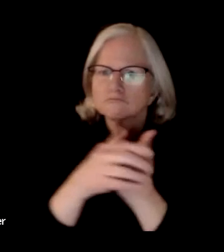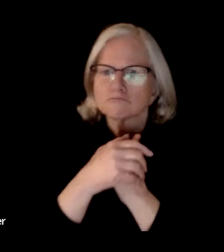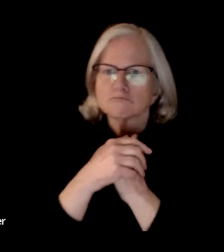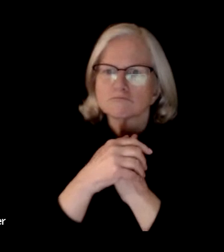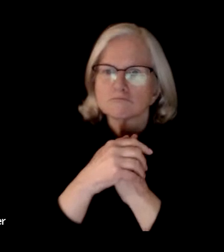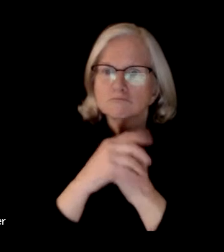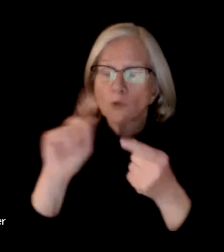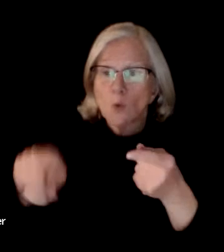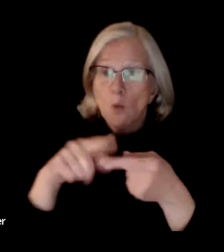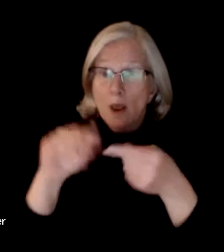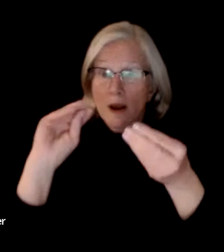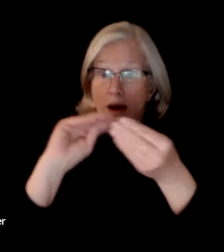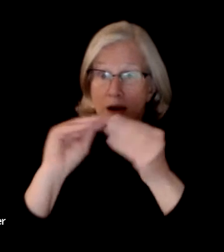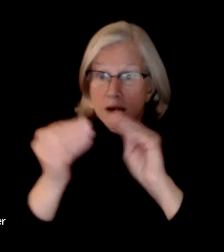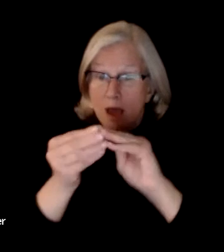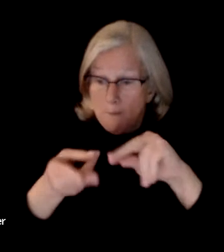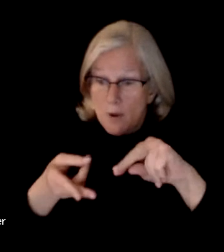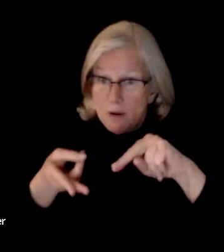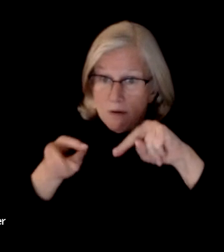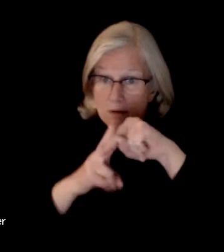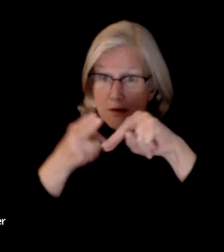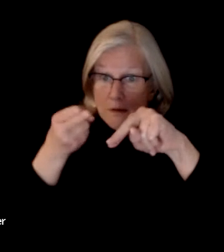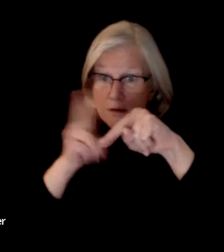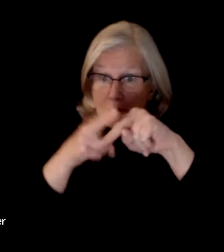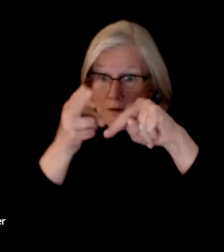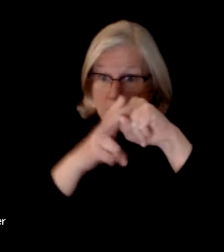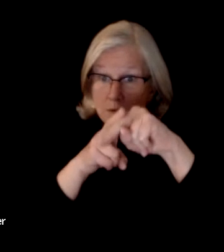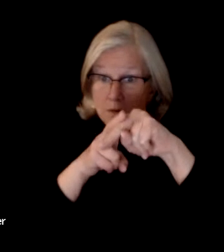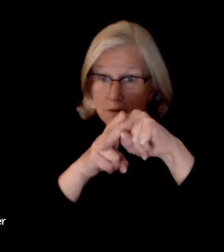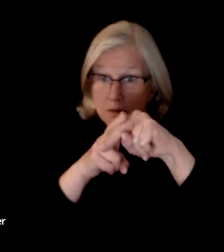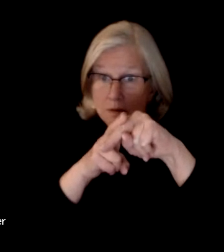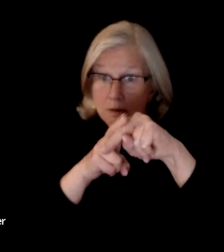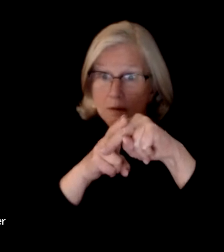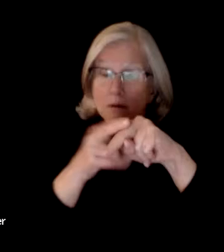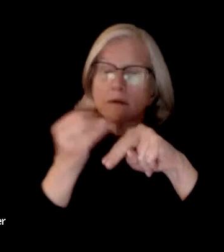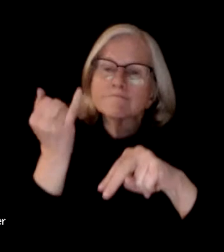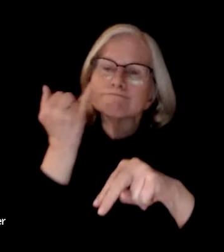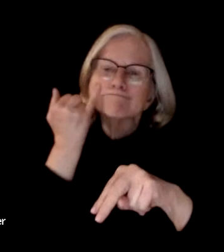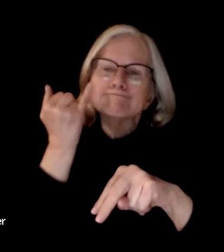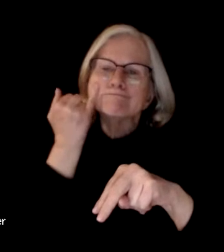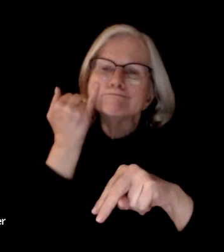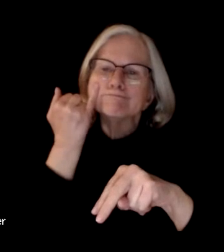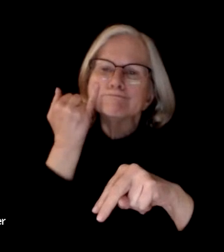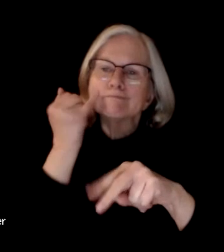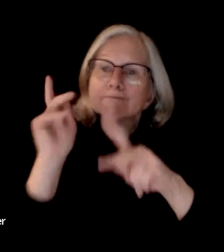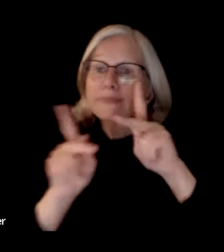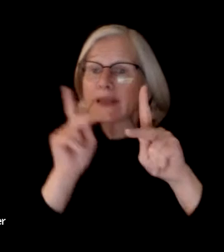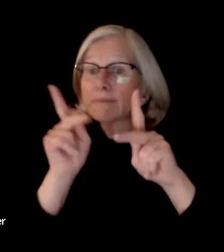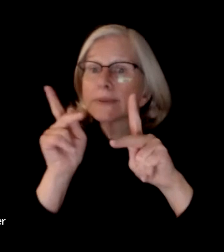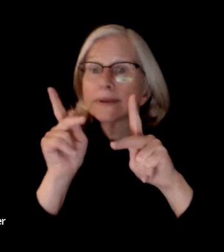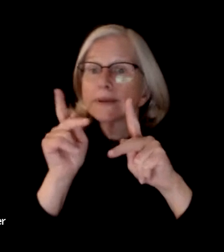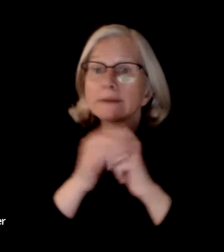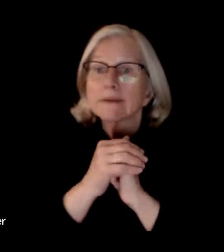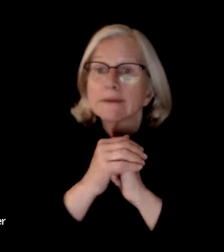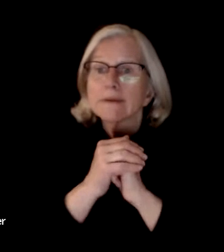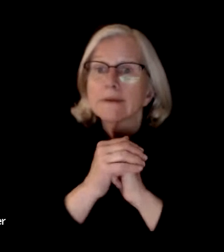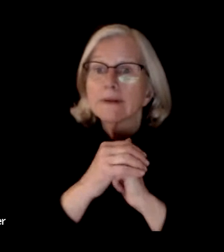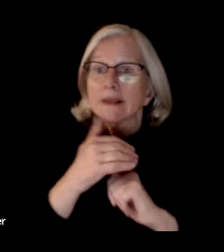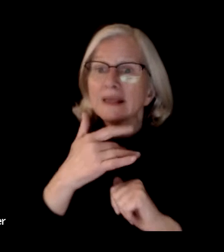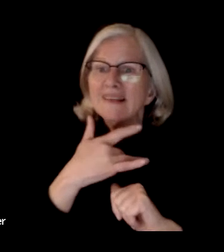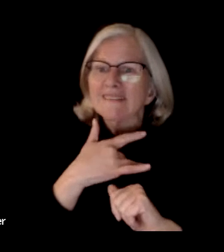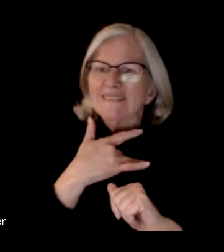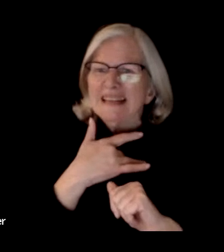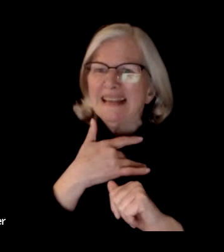been up, as well as it's a means for people who may be feeling a little bit uncomfortable